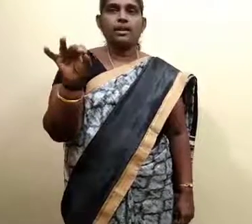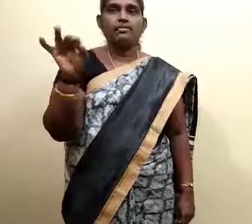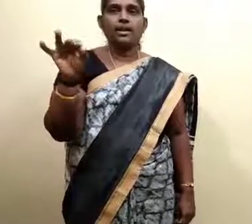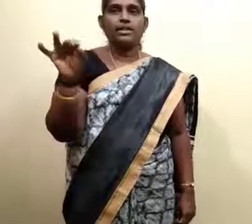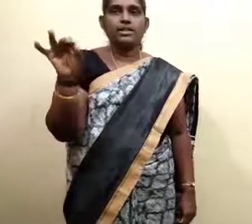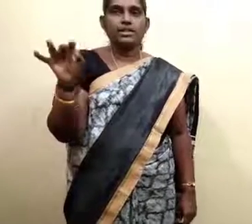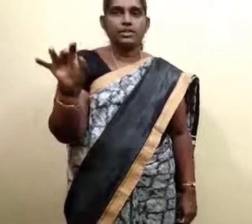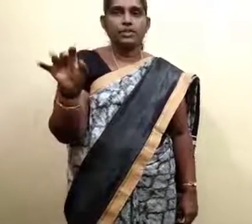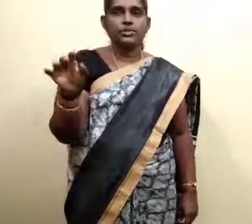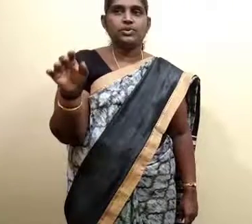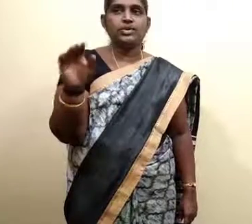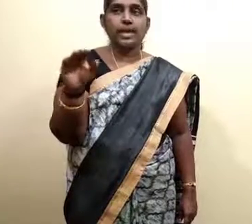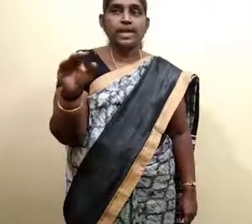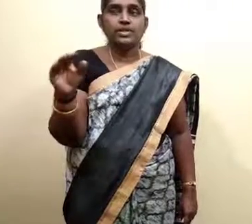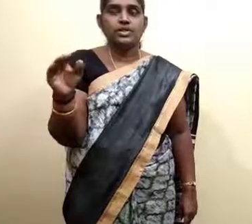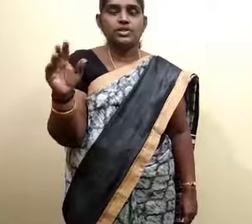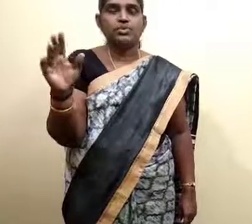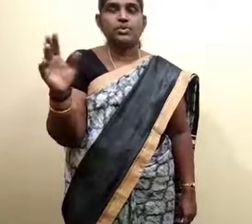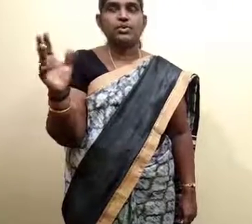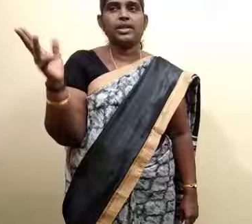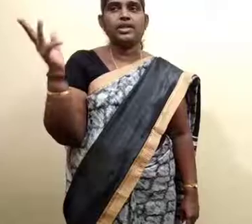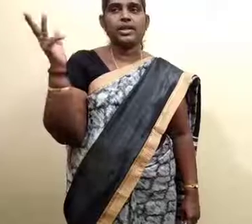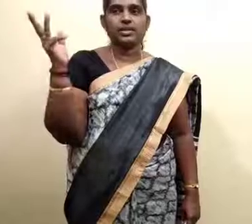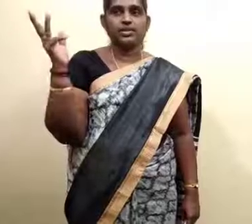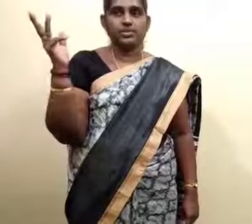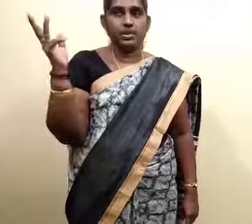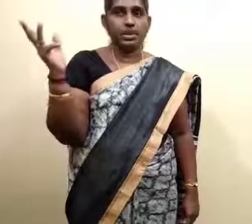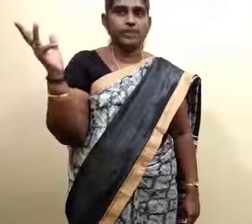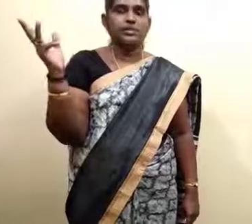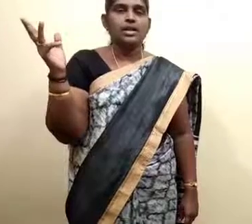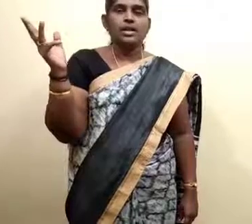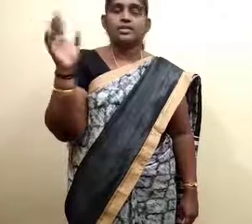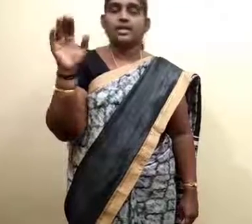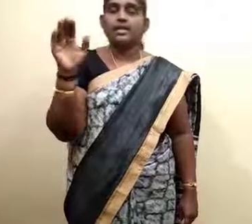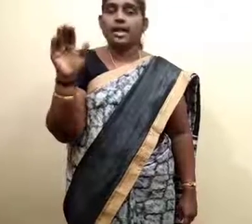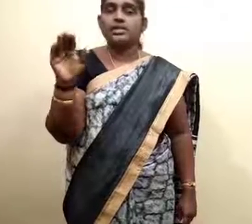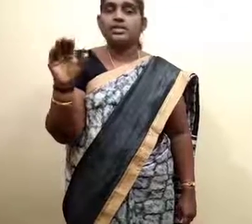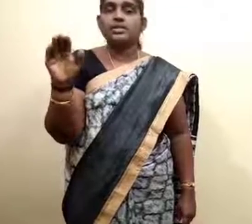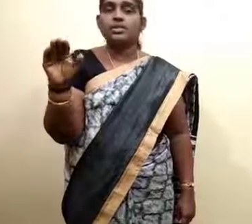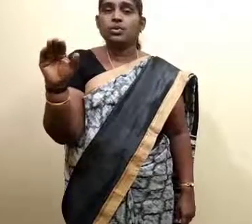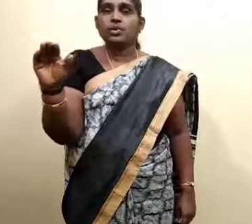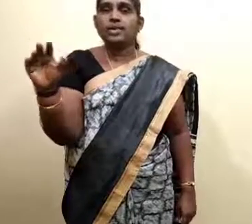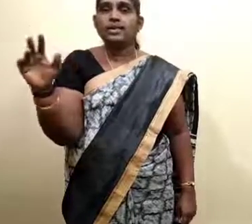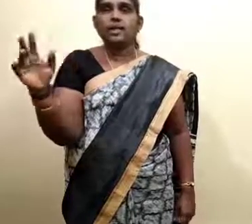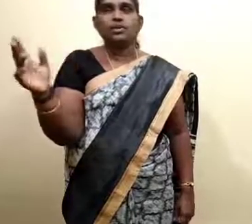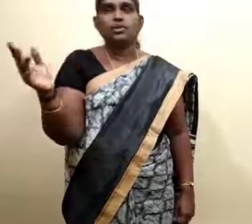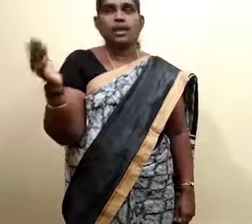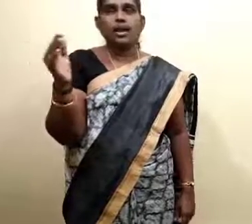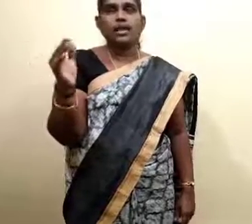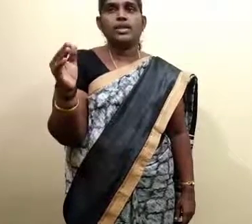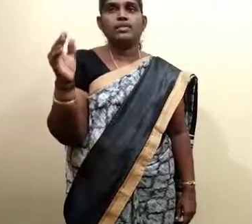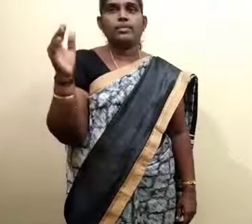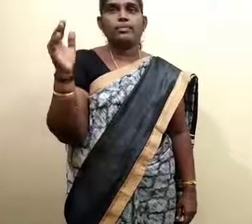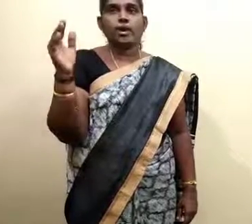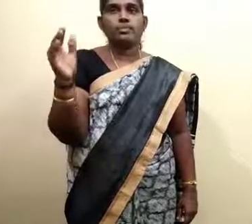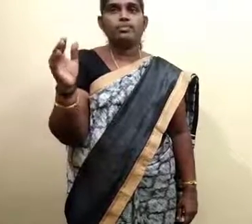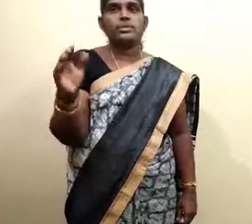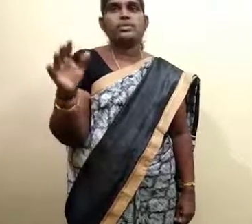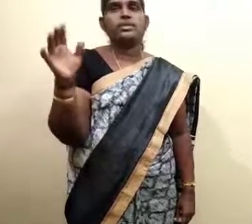of 1832 granted voting right only. Understand? Granted voting right only to the